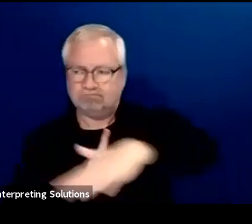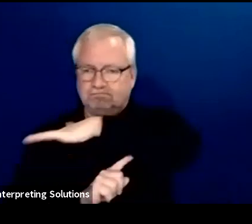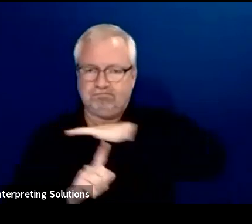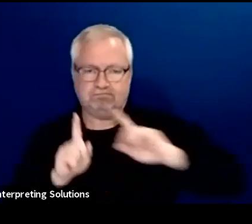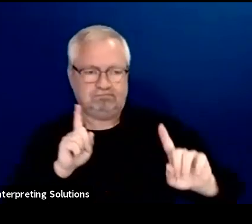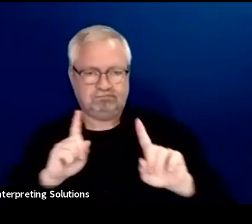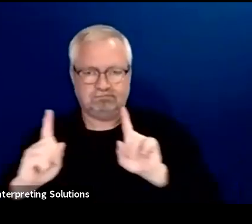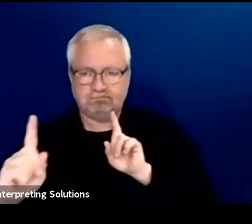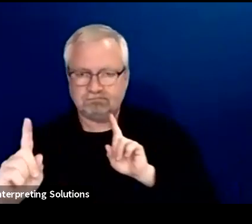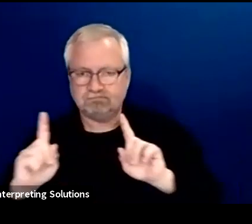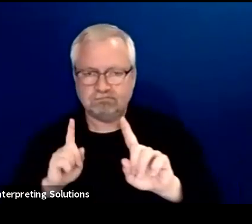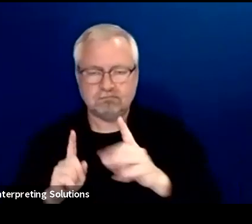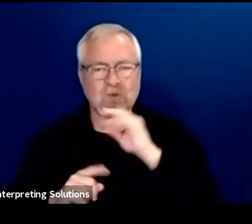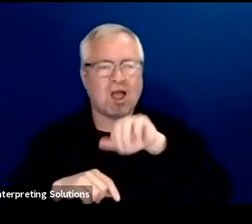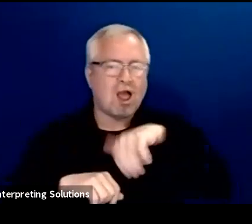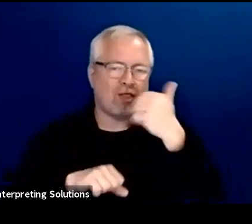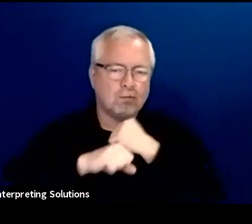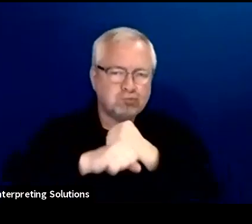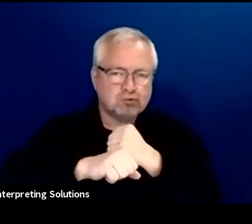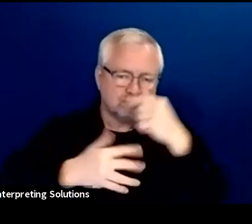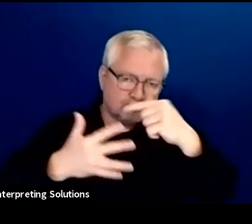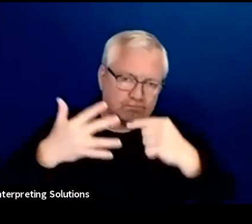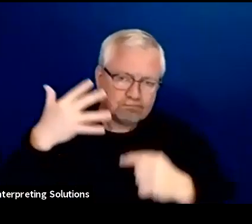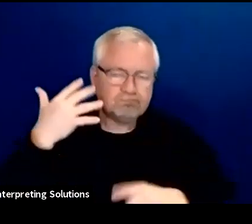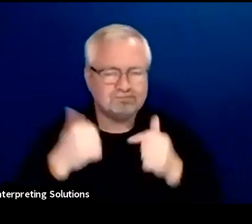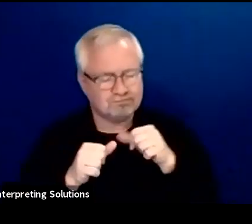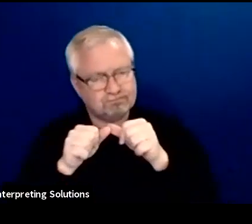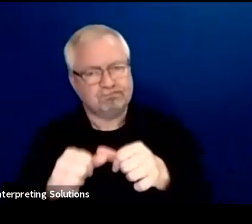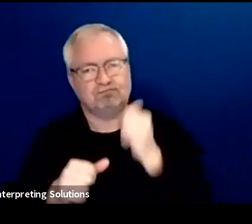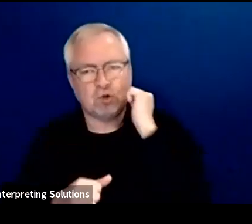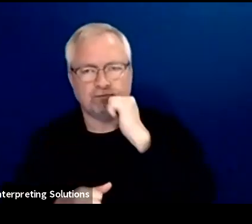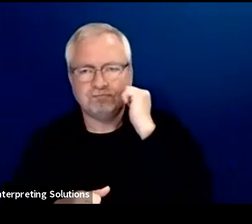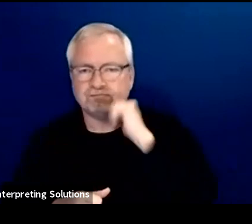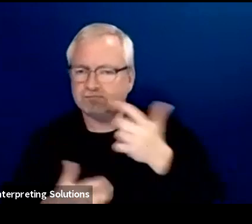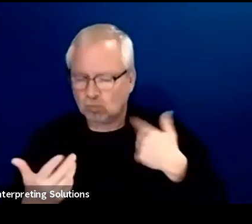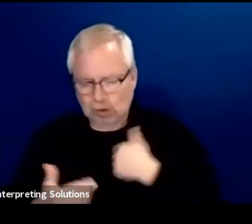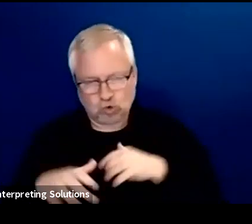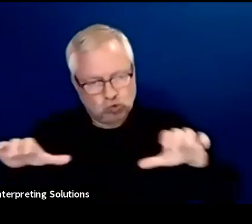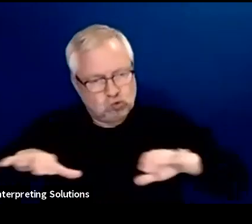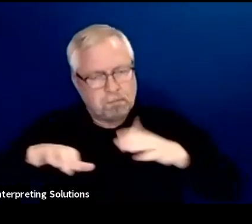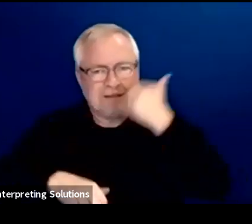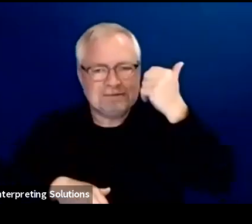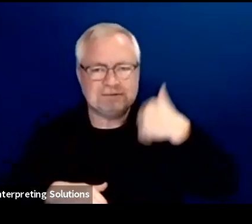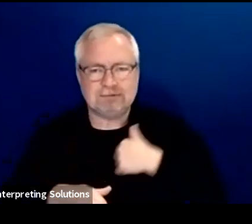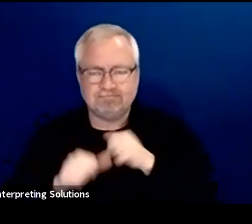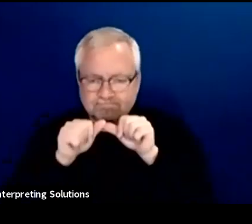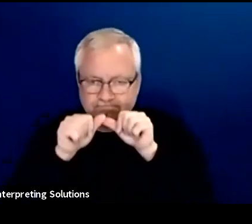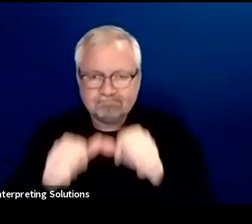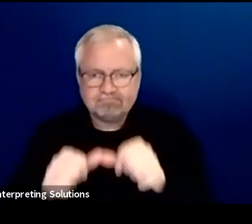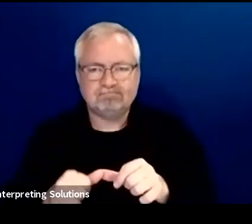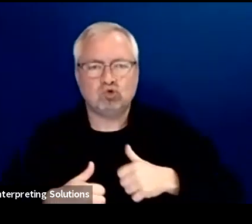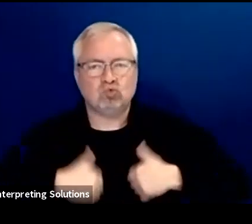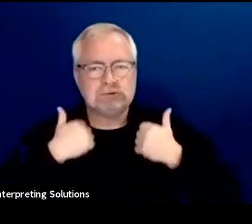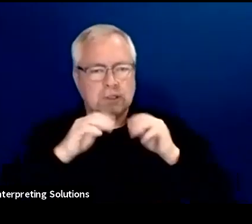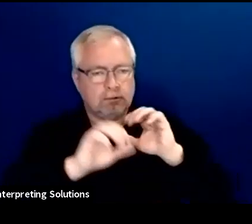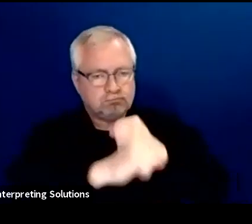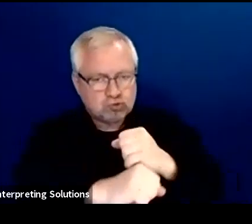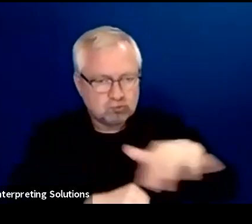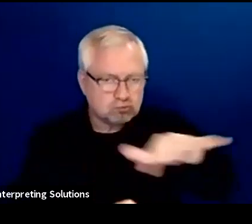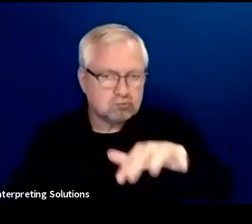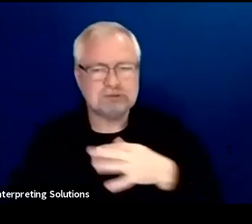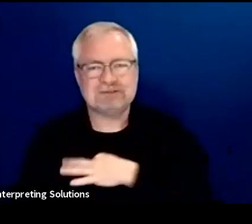of society. We need to be doing everything we can to protect the residents, employees at these facilities in particular.